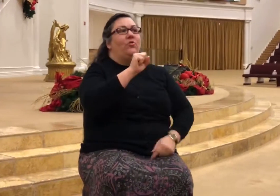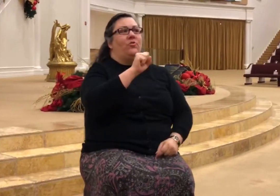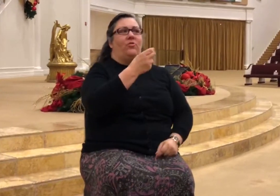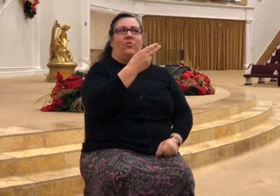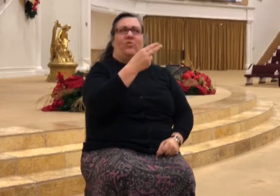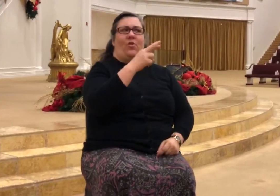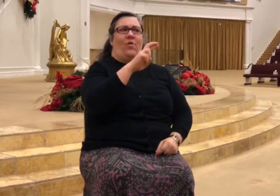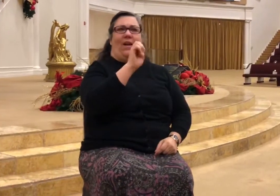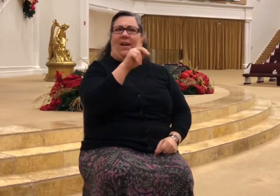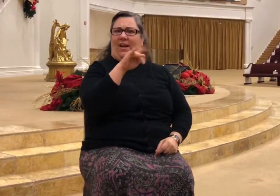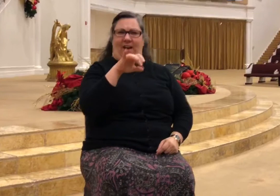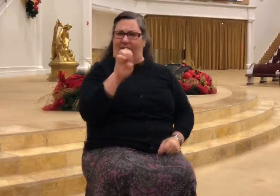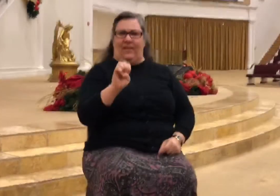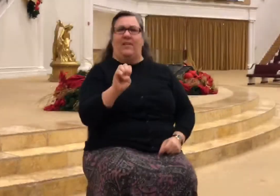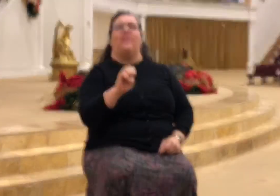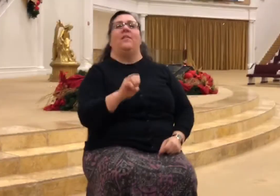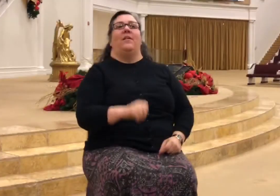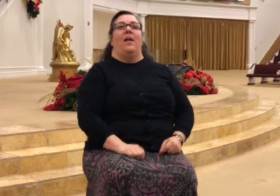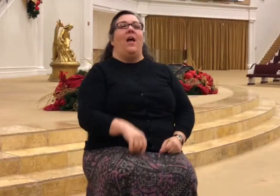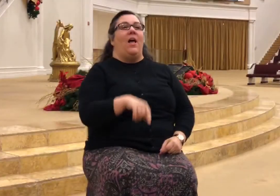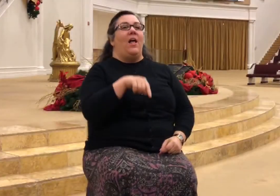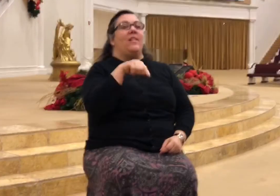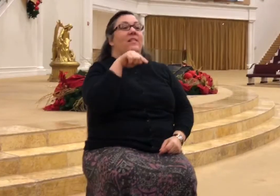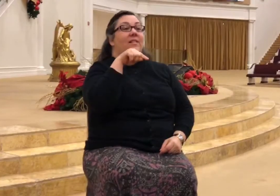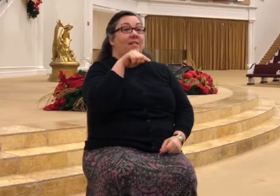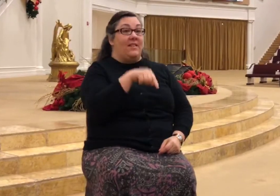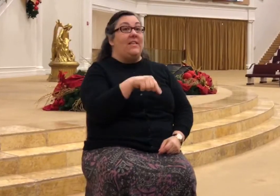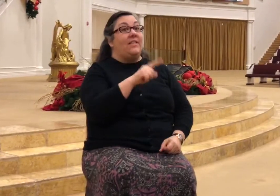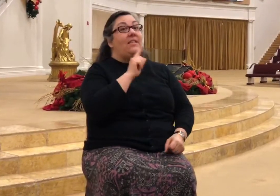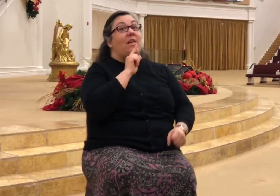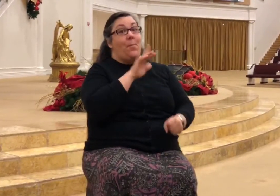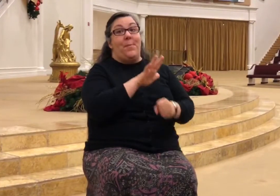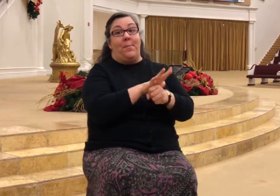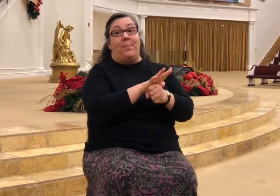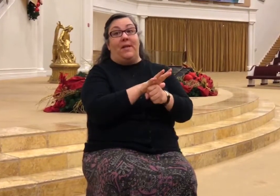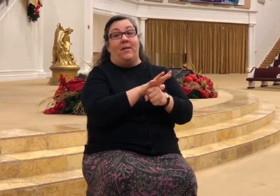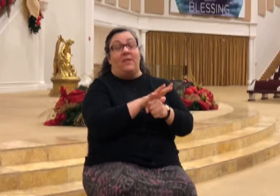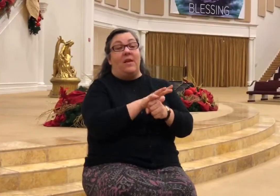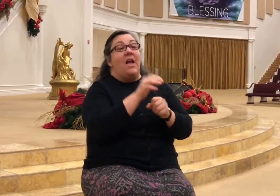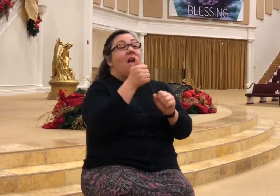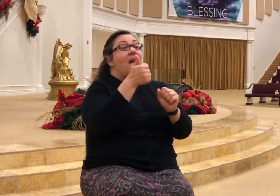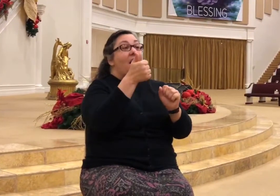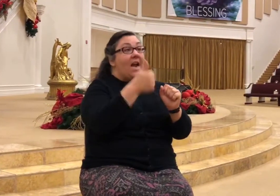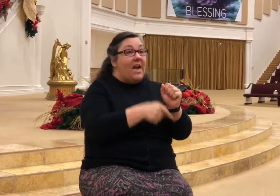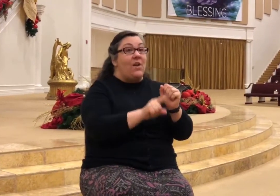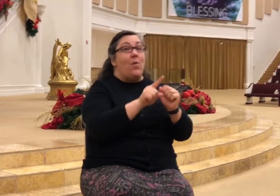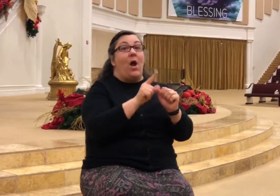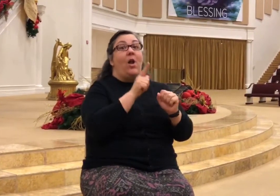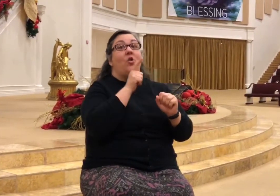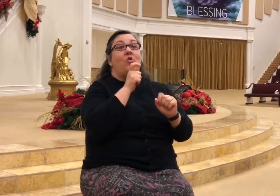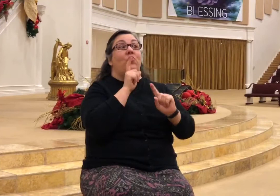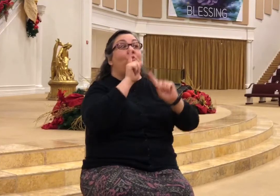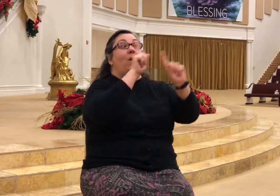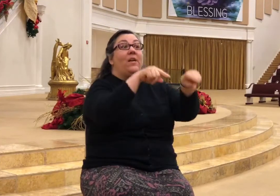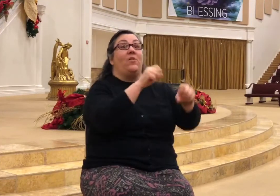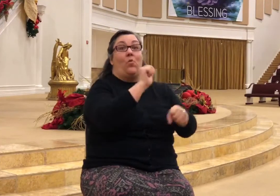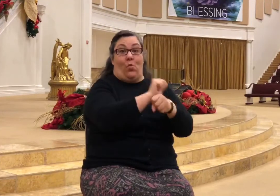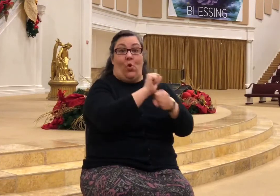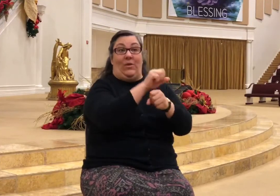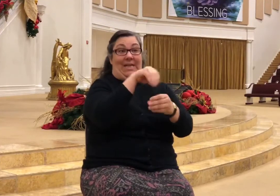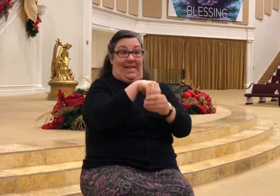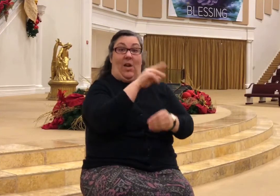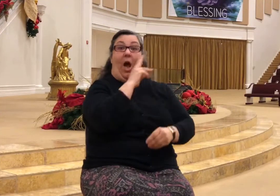expanded work. And this is a commitment. Let me tell you something. Anybody working in Honduras is